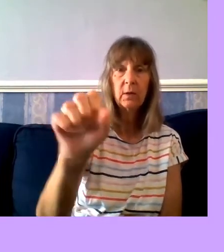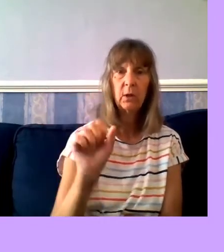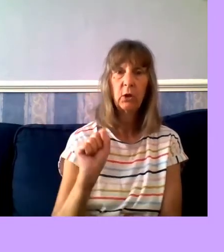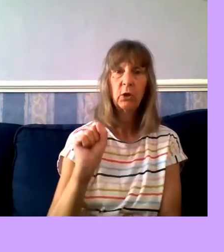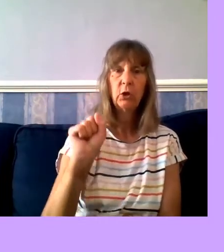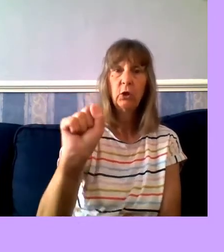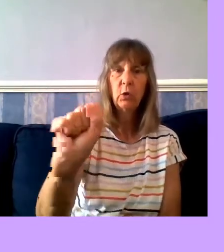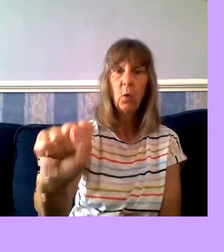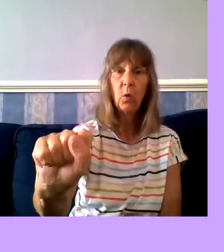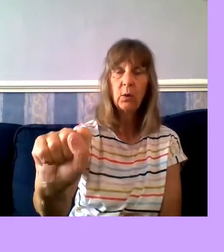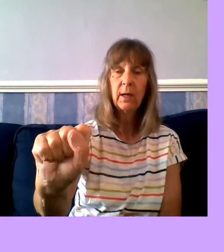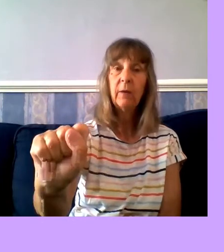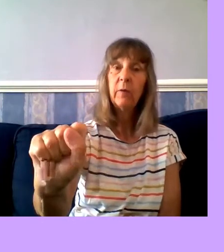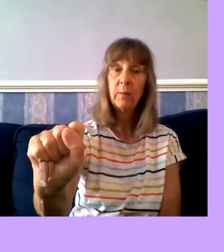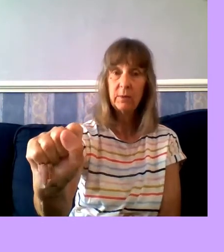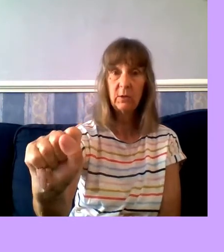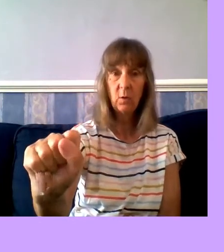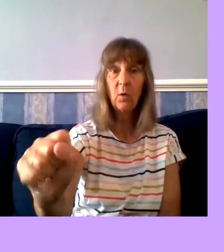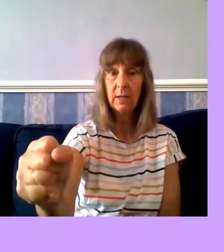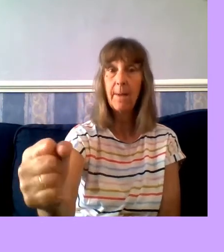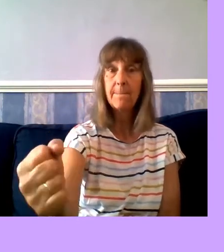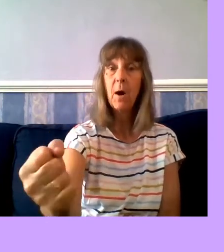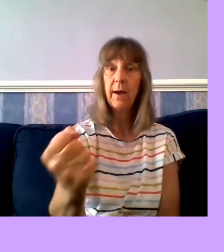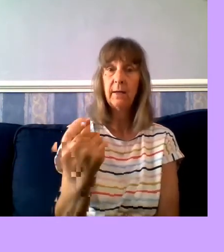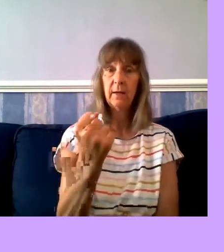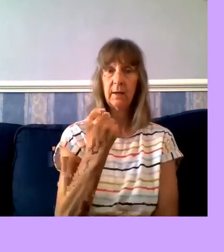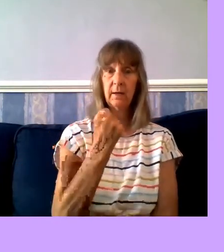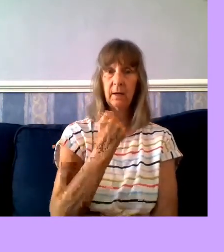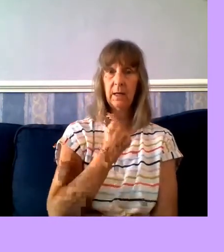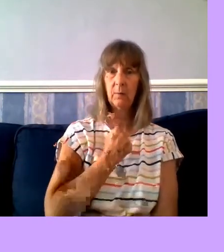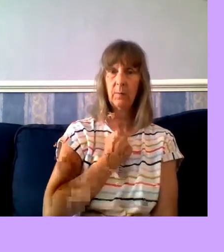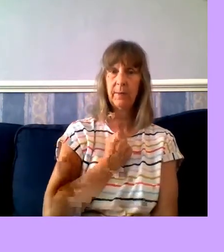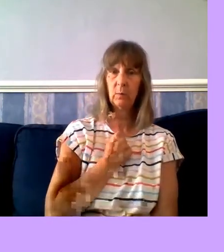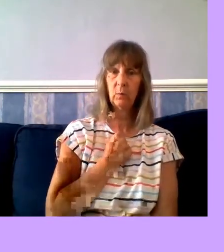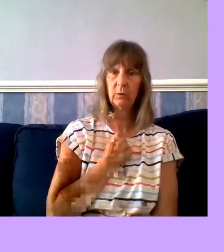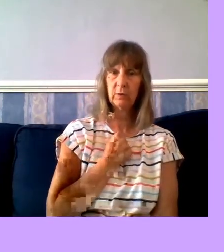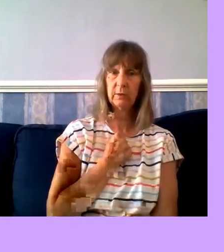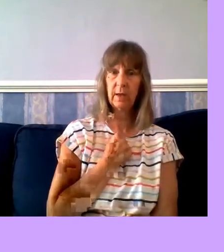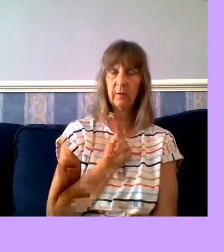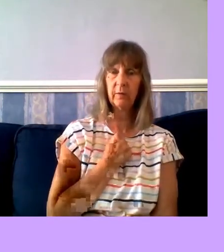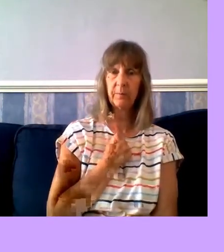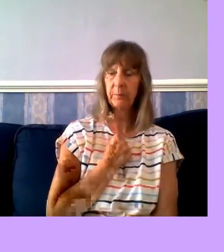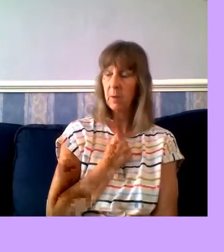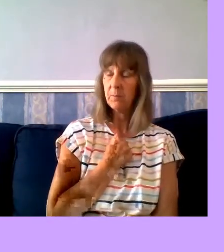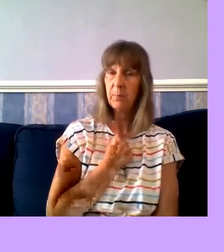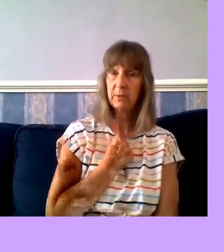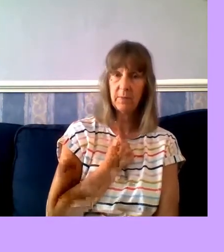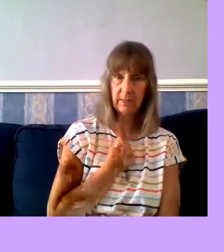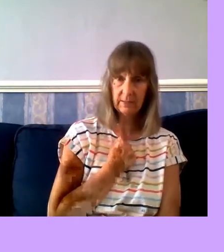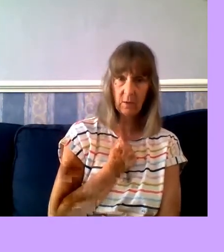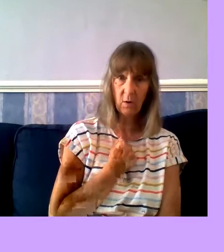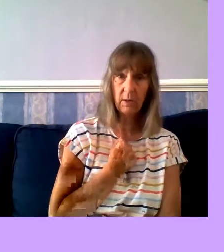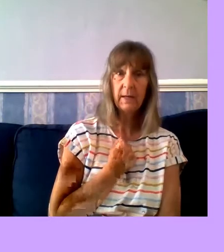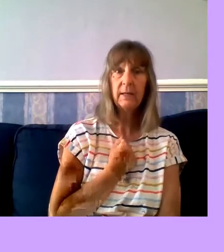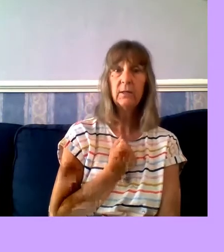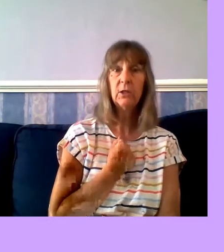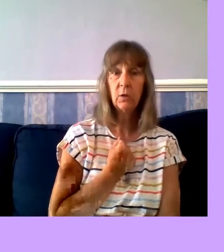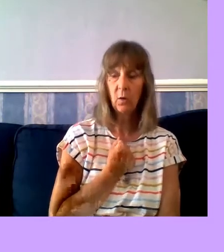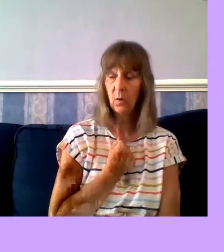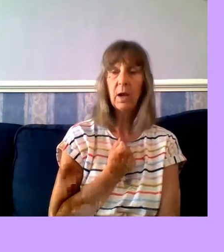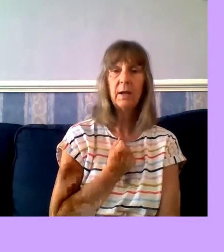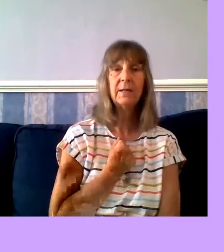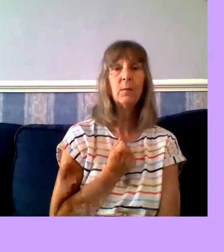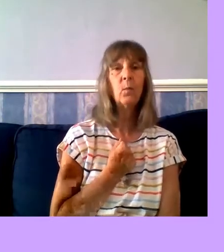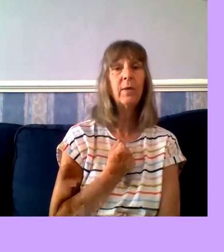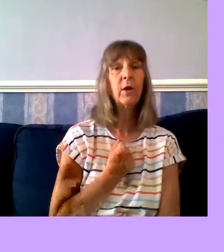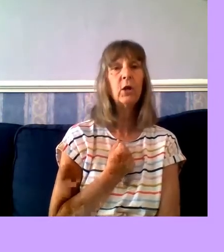else. Your. If it was yours, like mine, it would be towards yourself. But in this song, it's